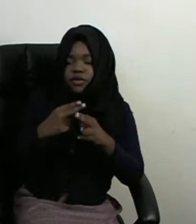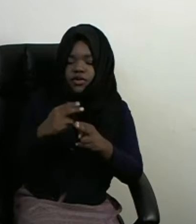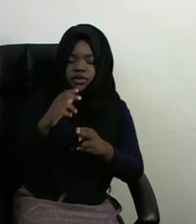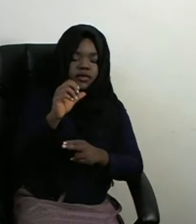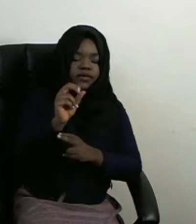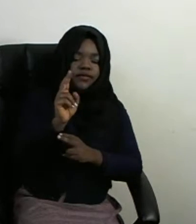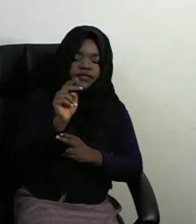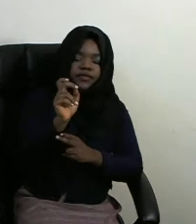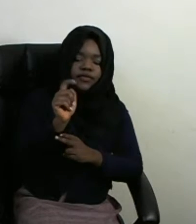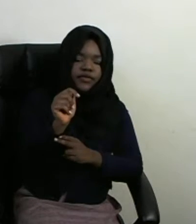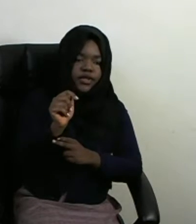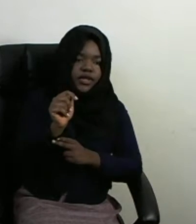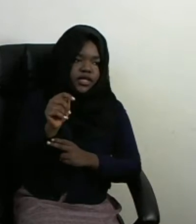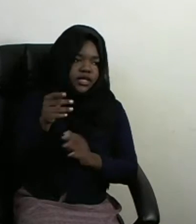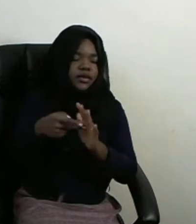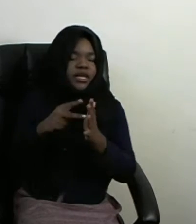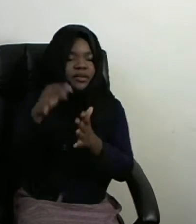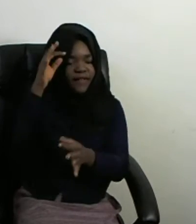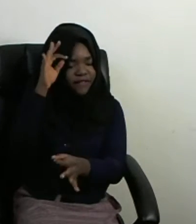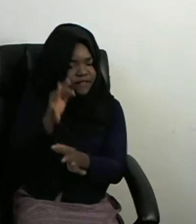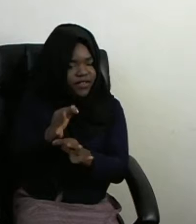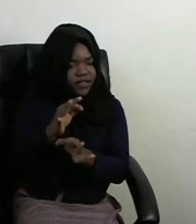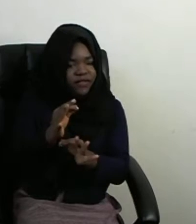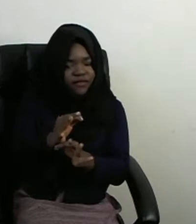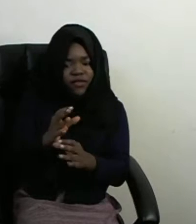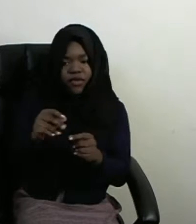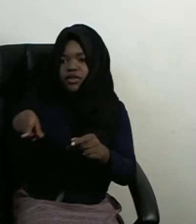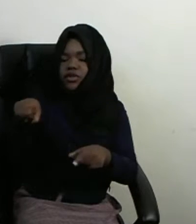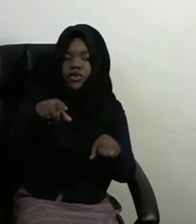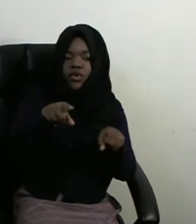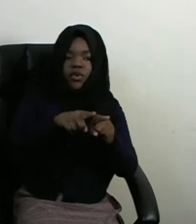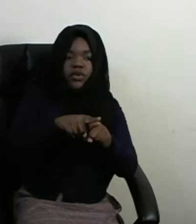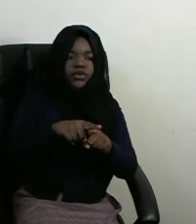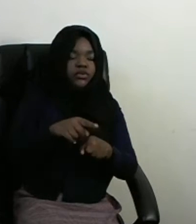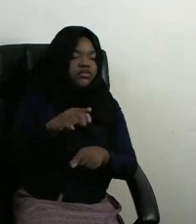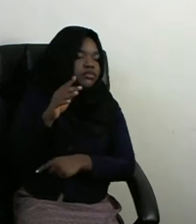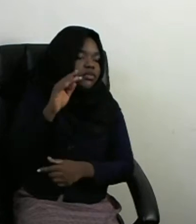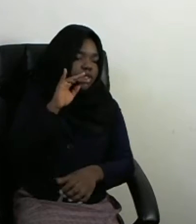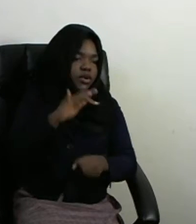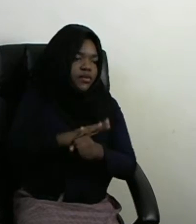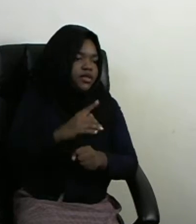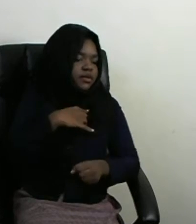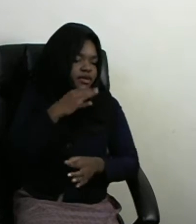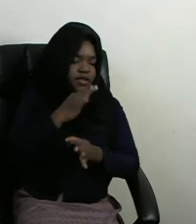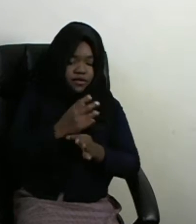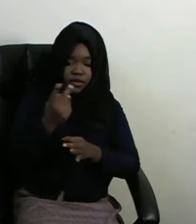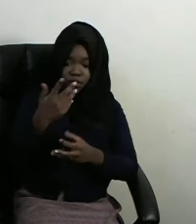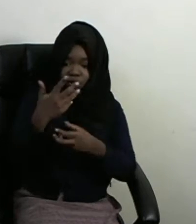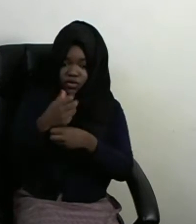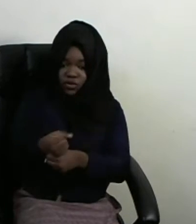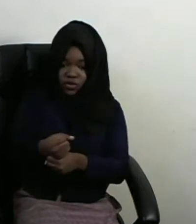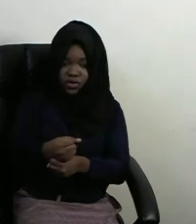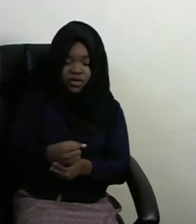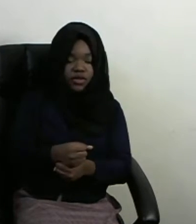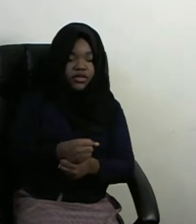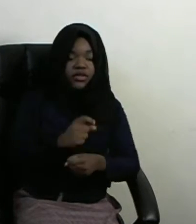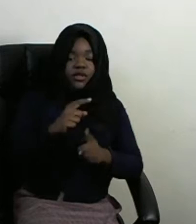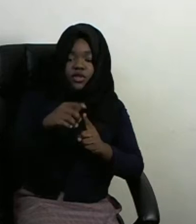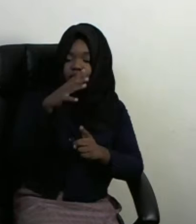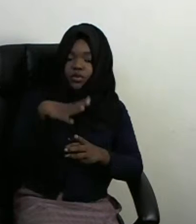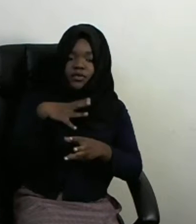covenant of her being faithful and you also claiming to be faithful. She trusts your